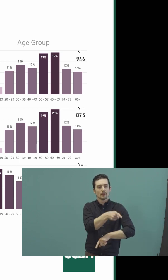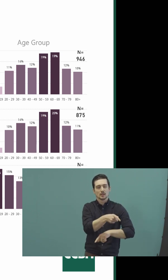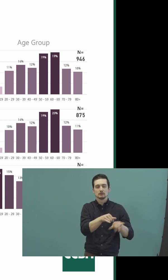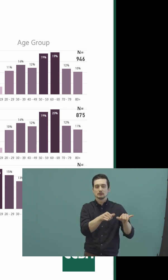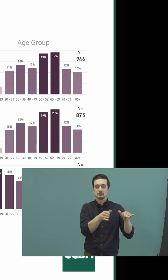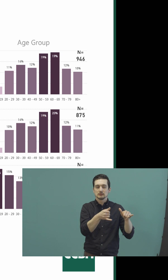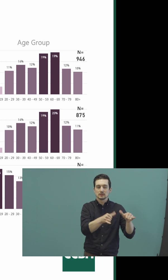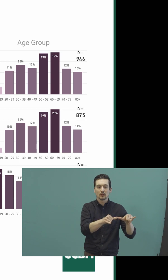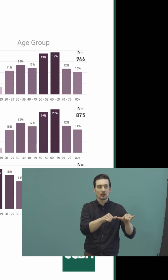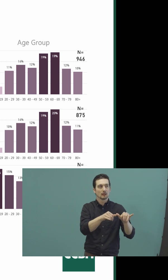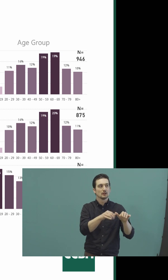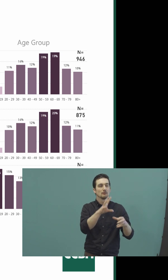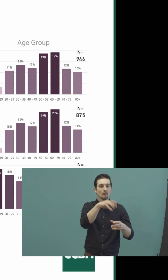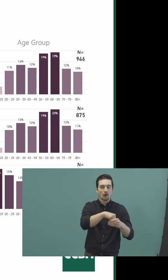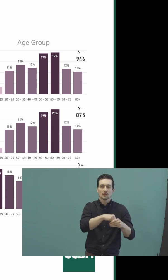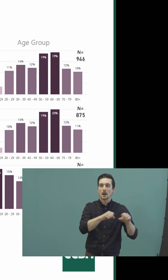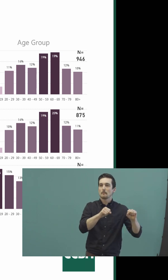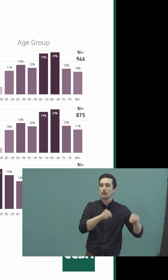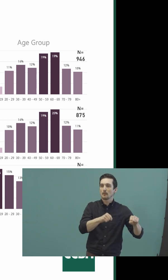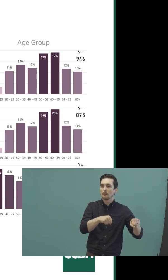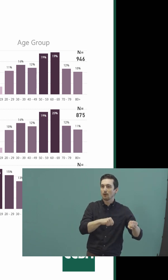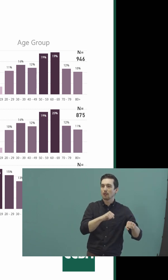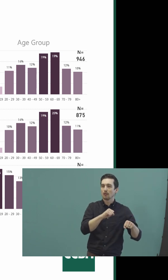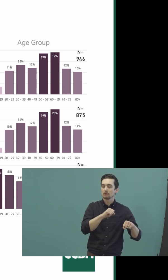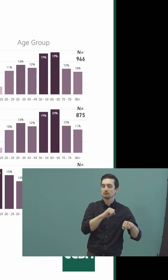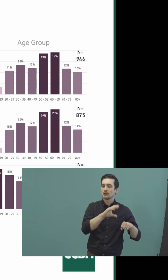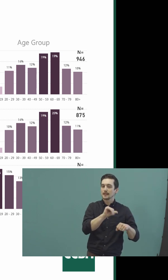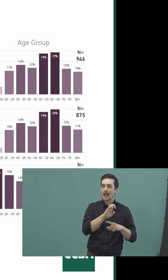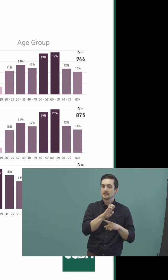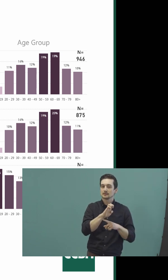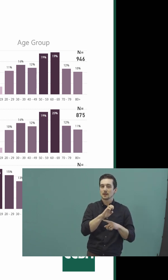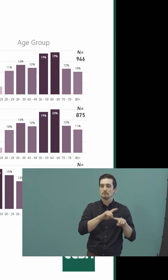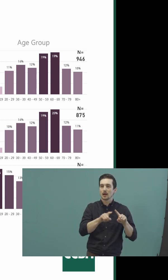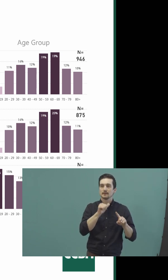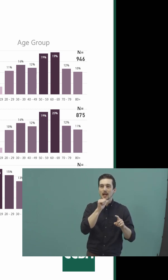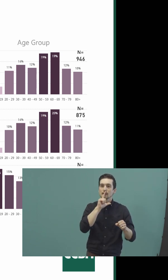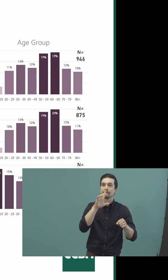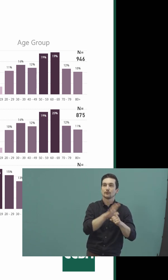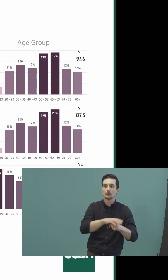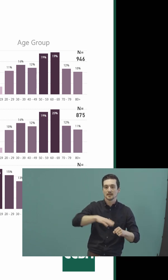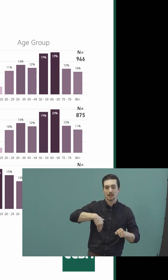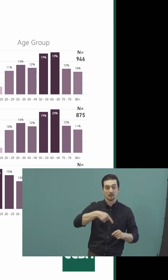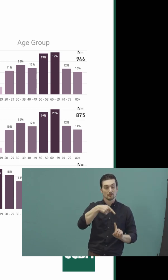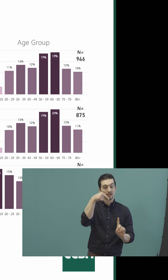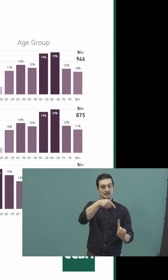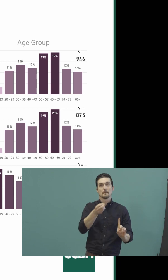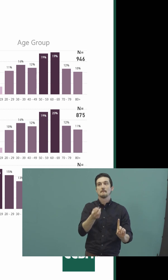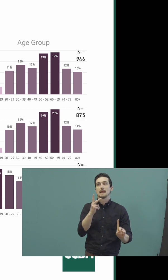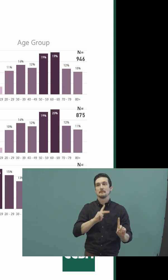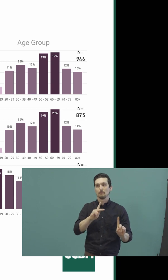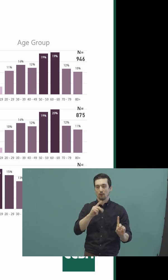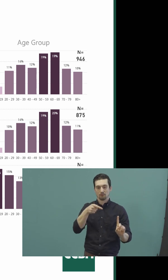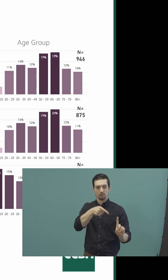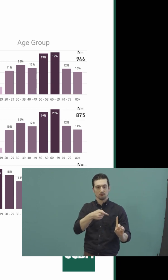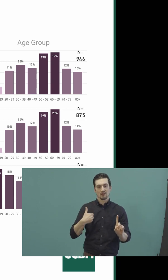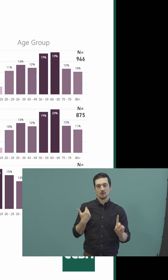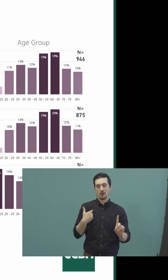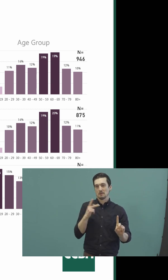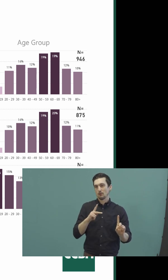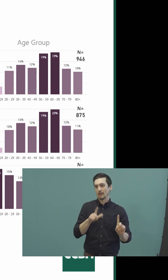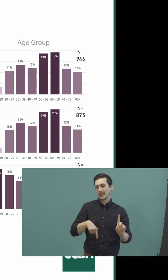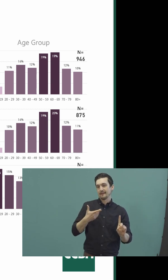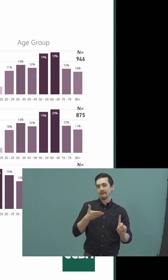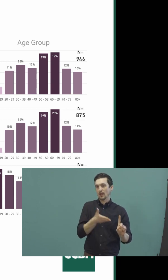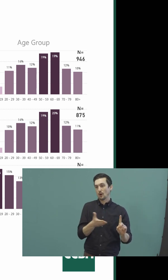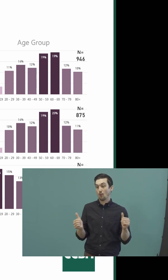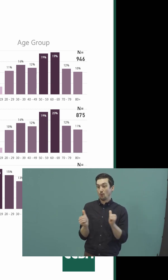case pool because they have not been tested. So those are a lot of children and young people who live in those homes.